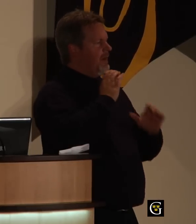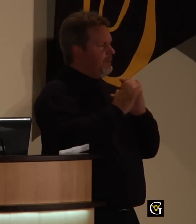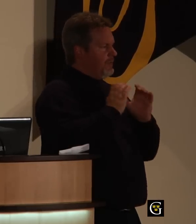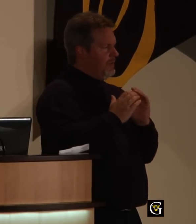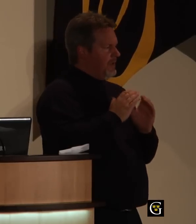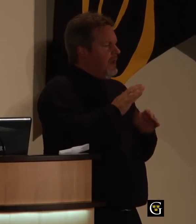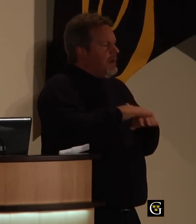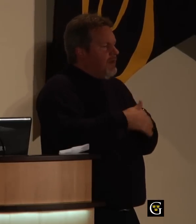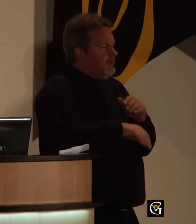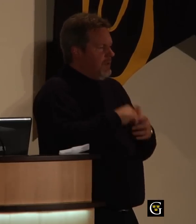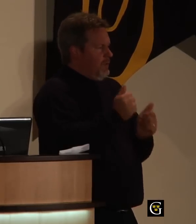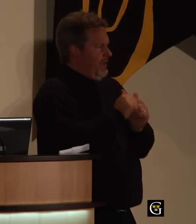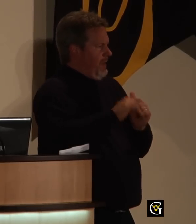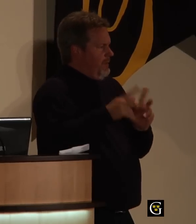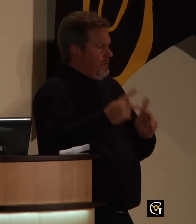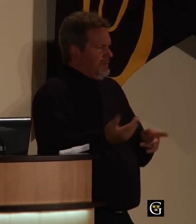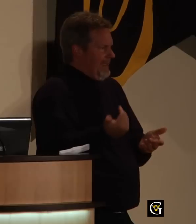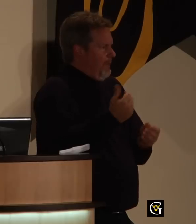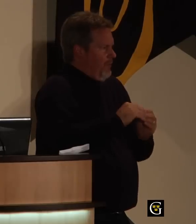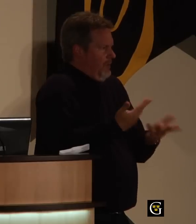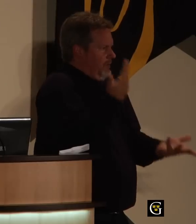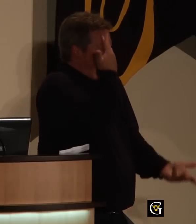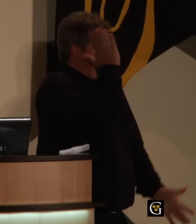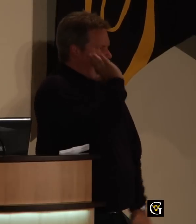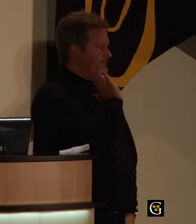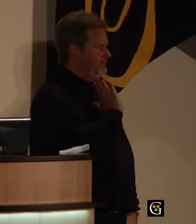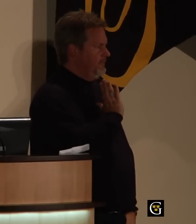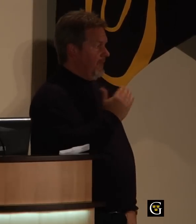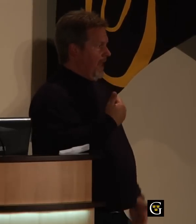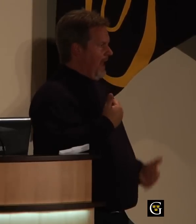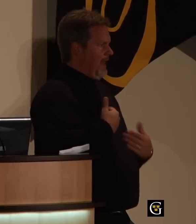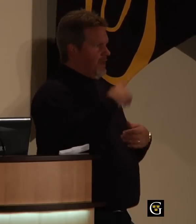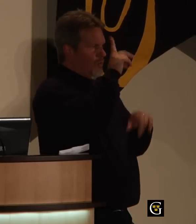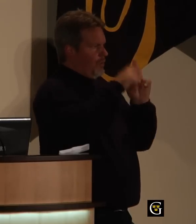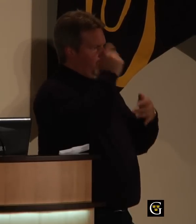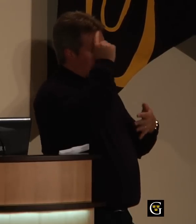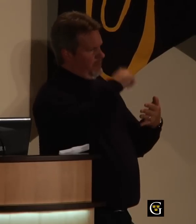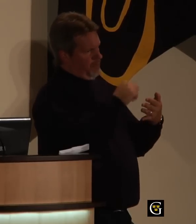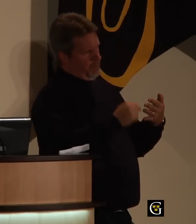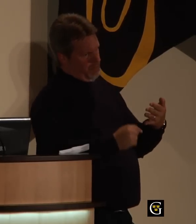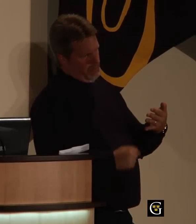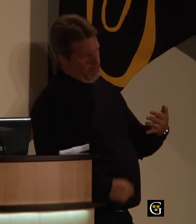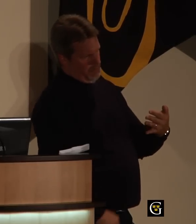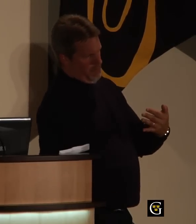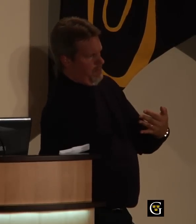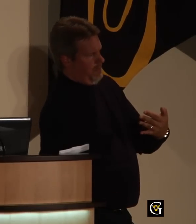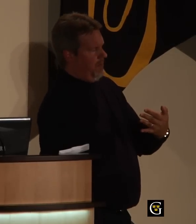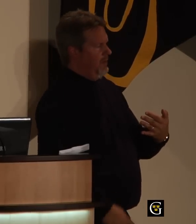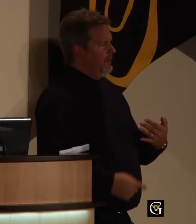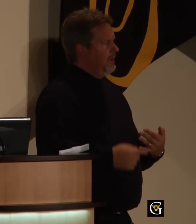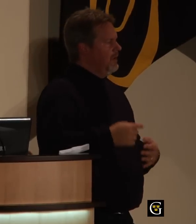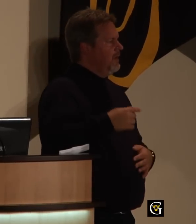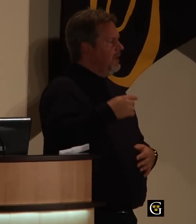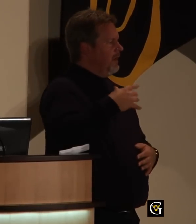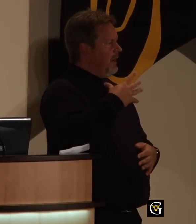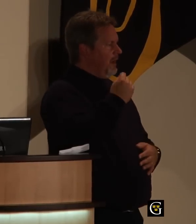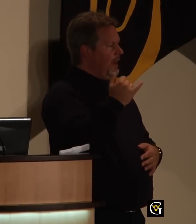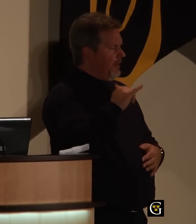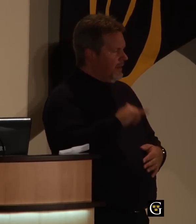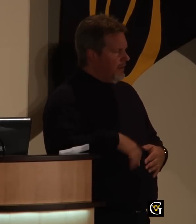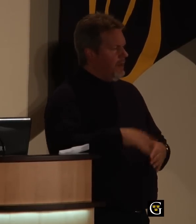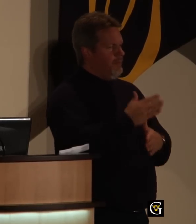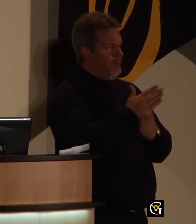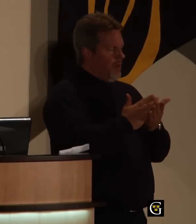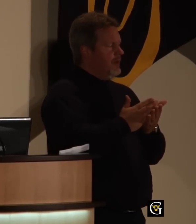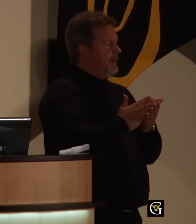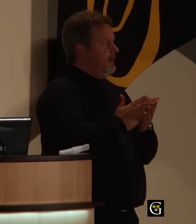again. So I had a lot of these questions, even in my 40s. And that partly came from dying of